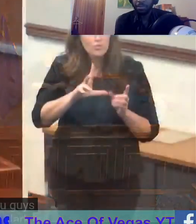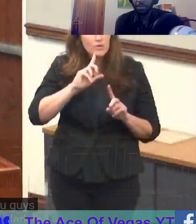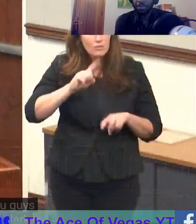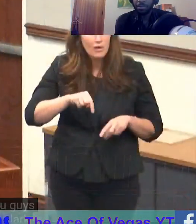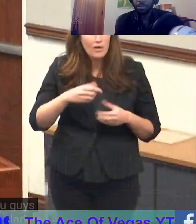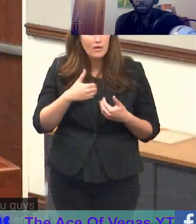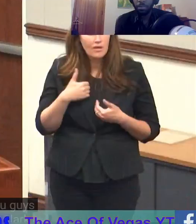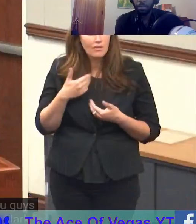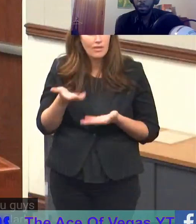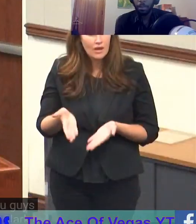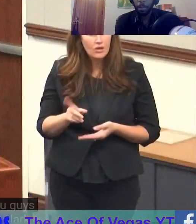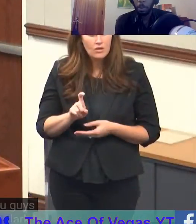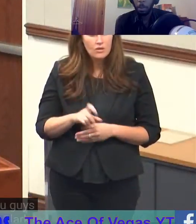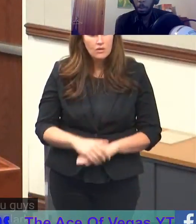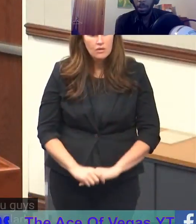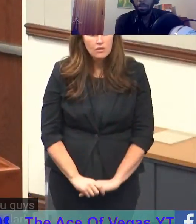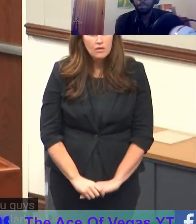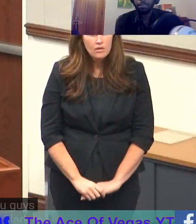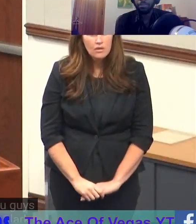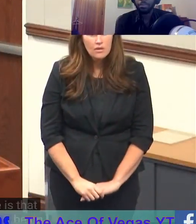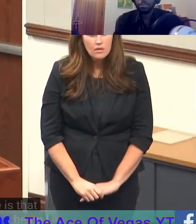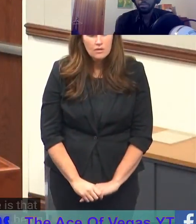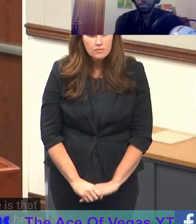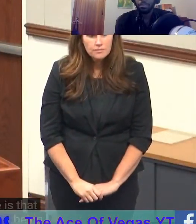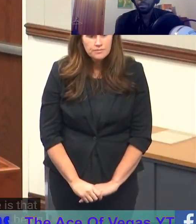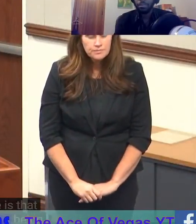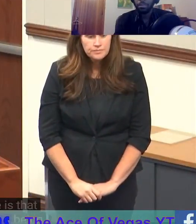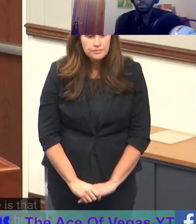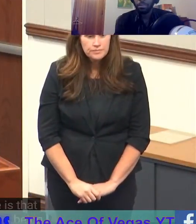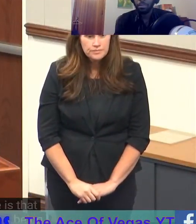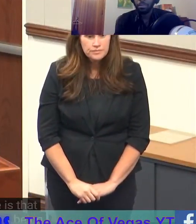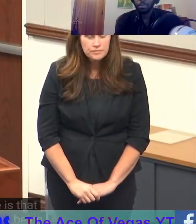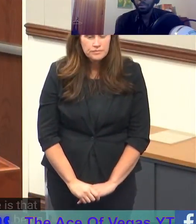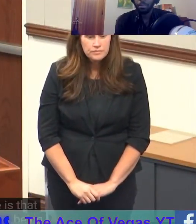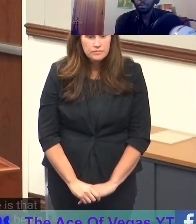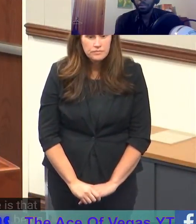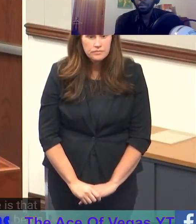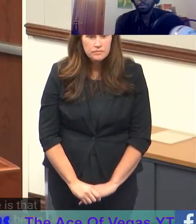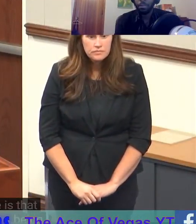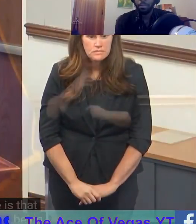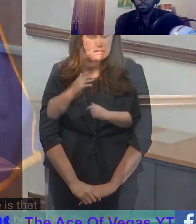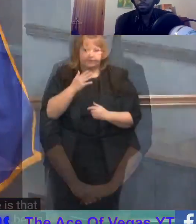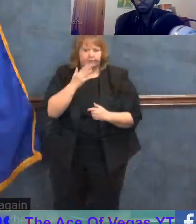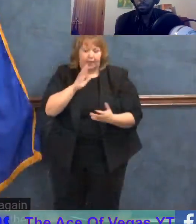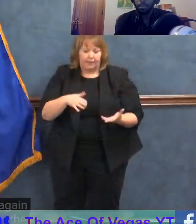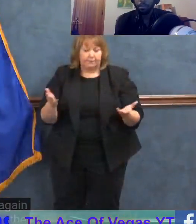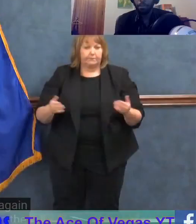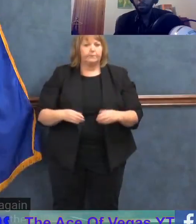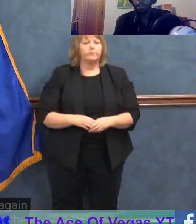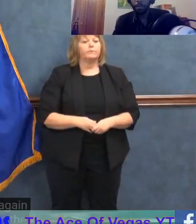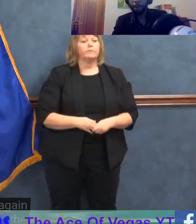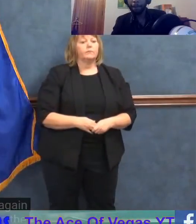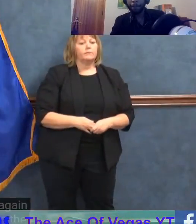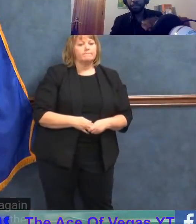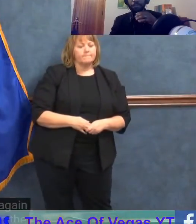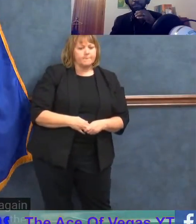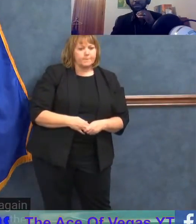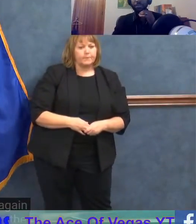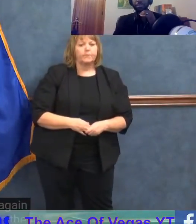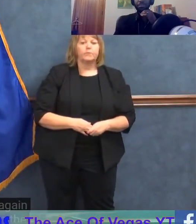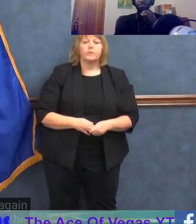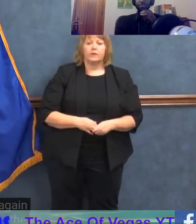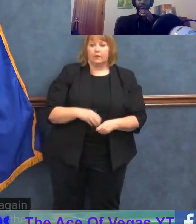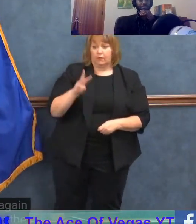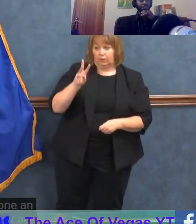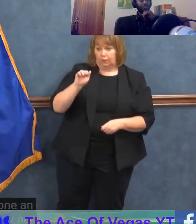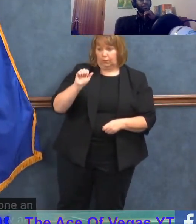being there? Well, I think that, again, I'm going to go back to Chair Kirkpatrick has done an incredible job. I mean, they are citing, they are closing